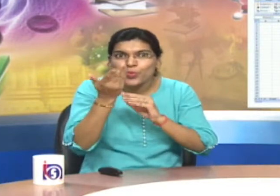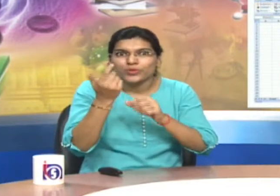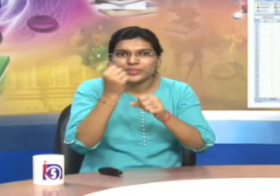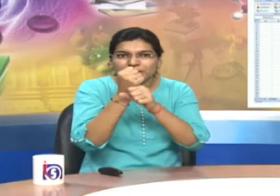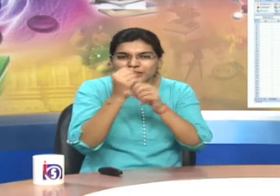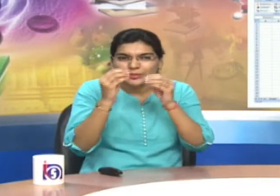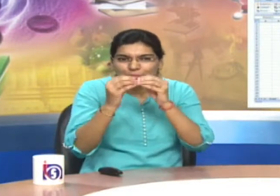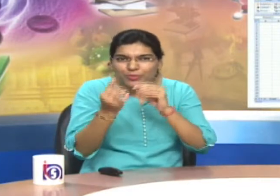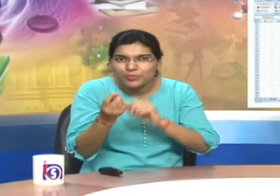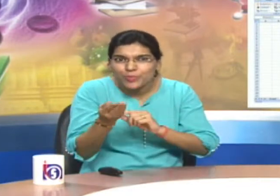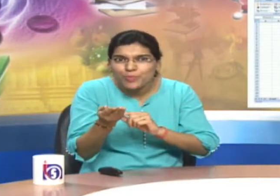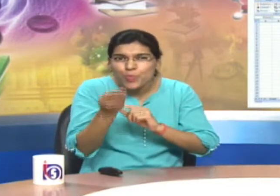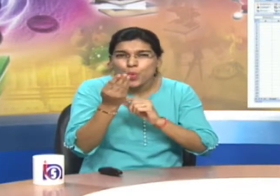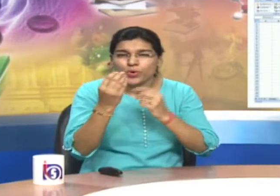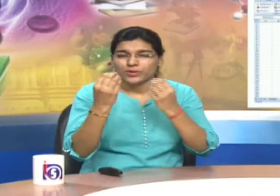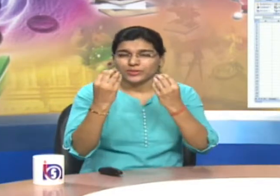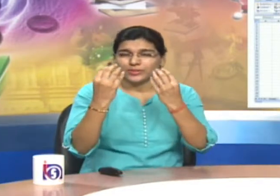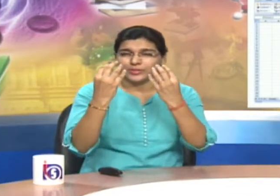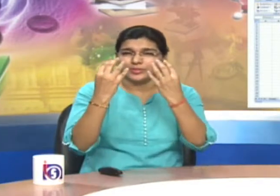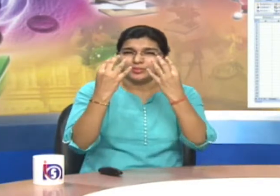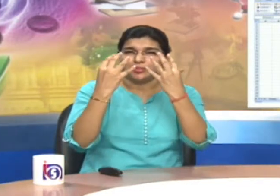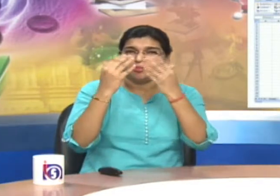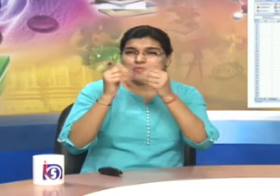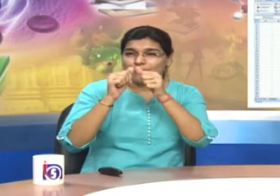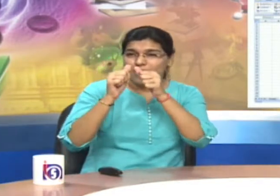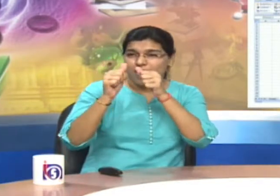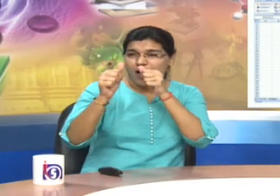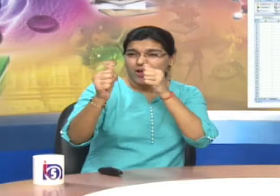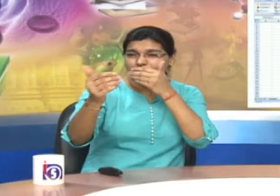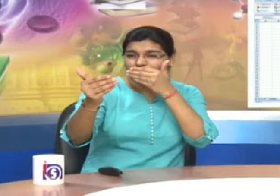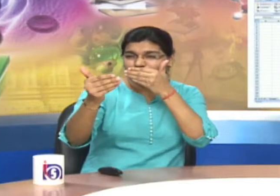It has more MB, or the more space is used, and it is really